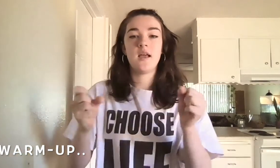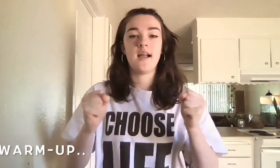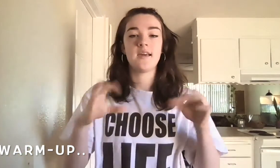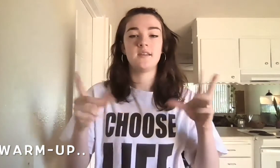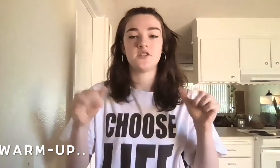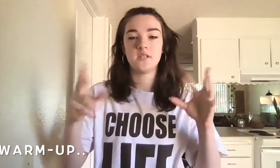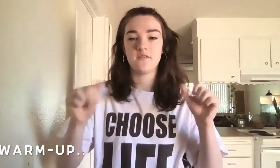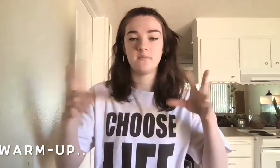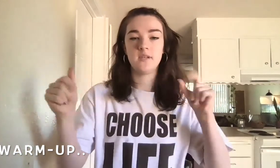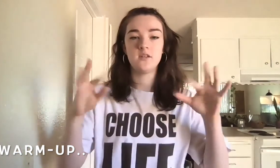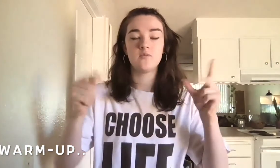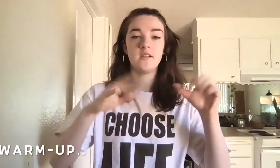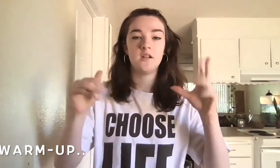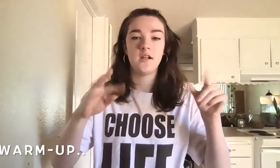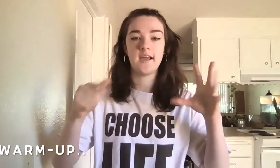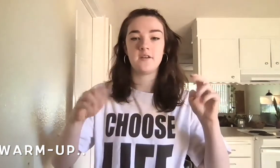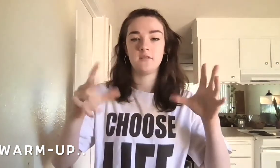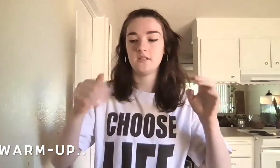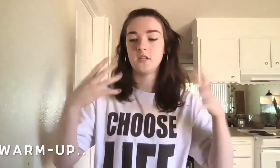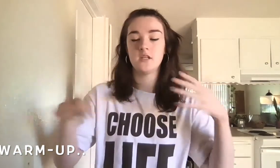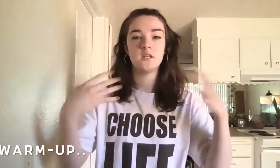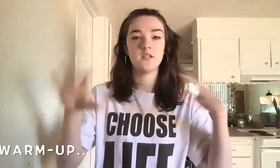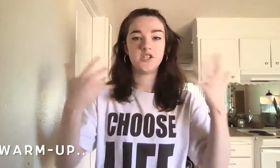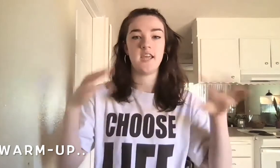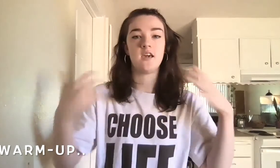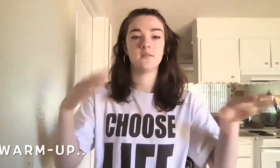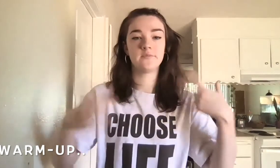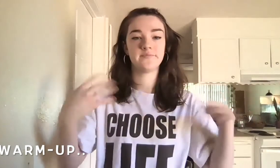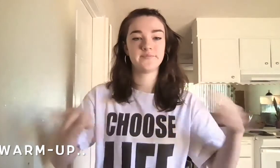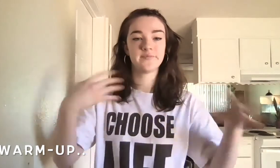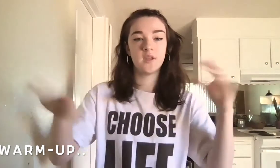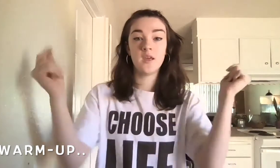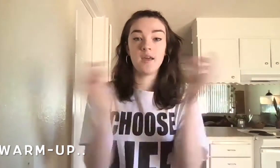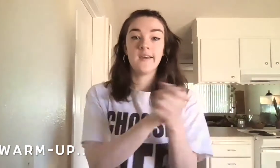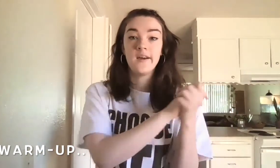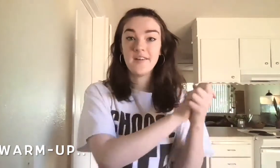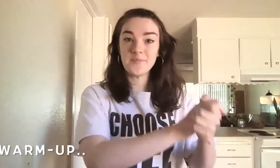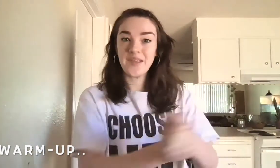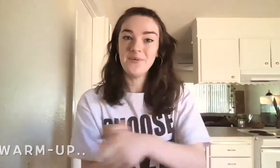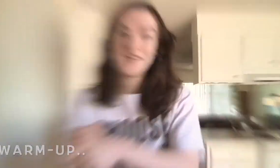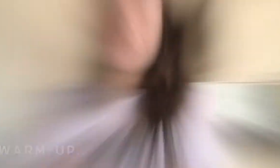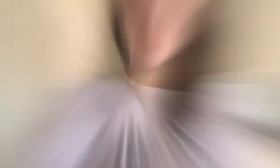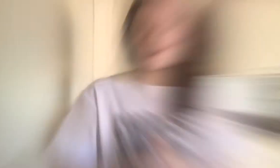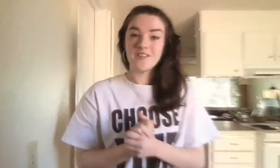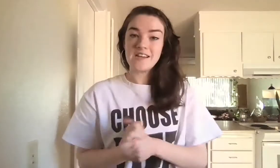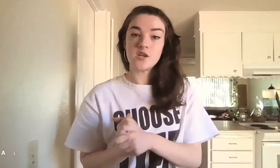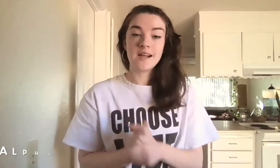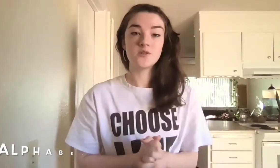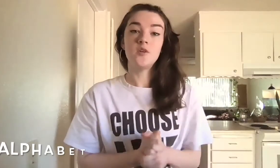And let's just give them a little wriggle and a little shake out. All right, here we go. All right, so as always,